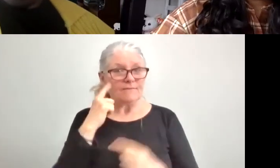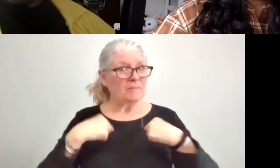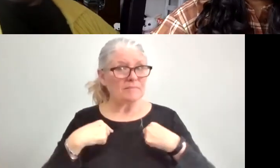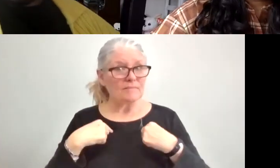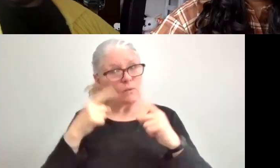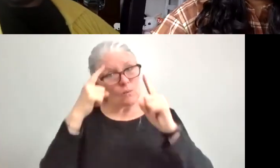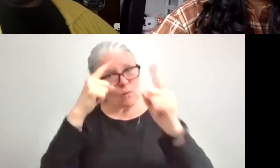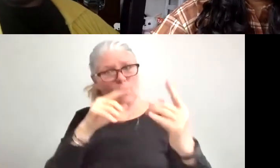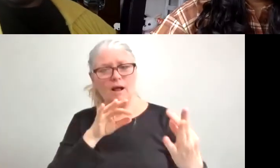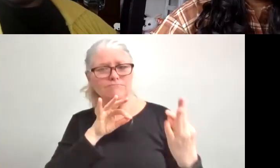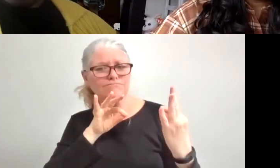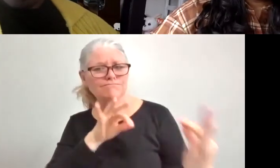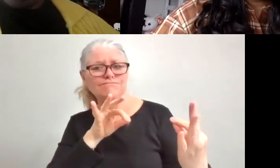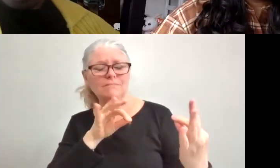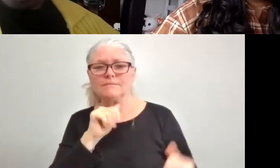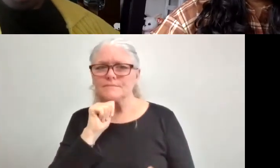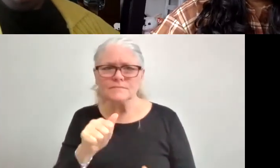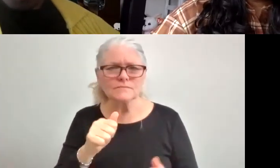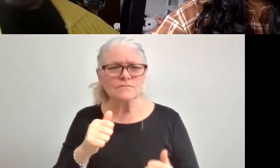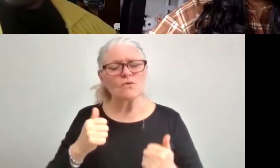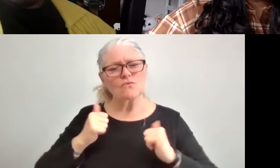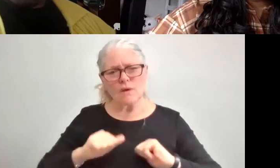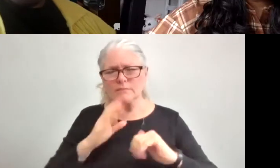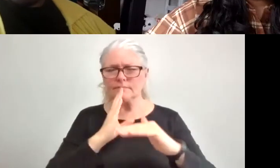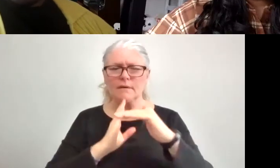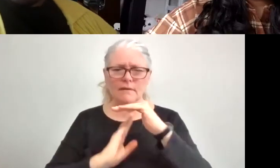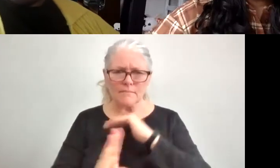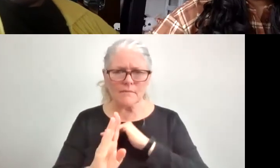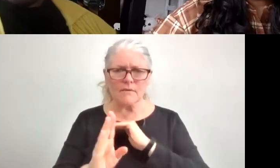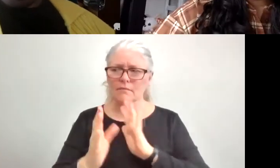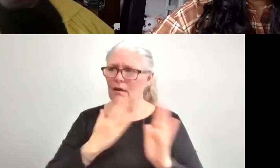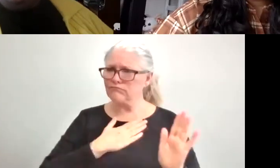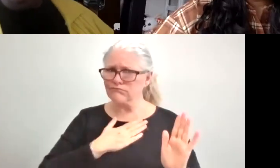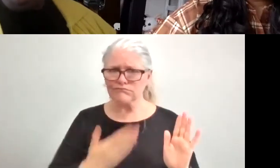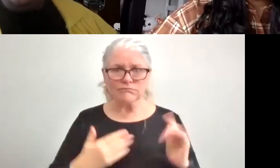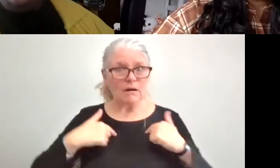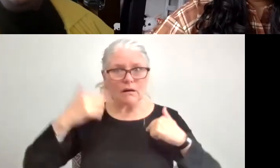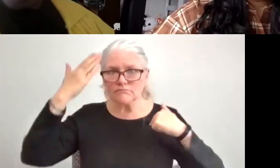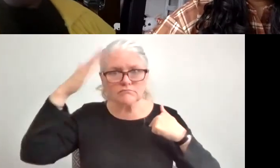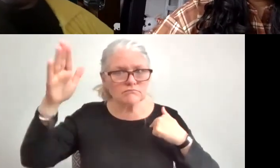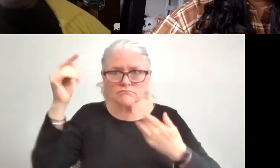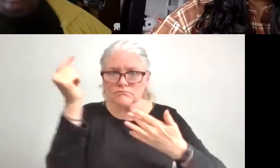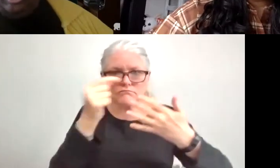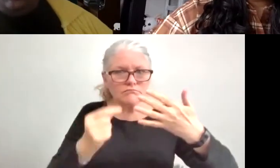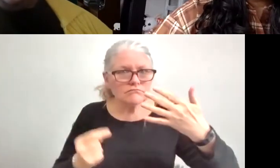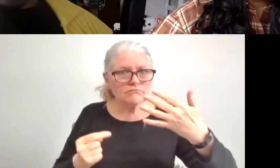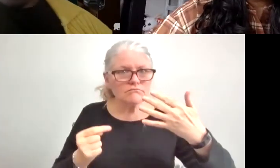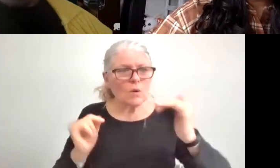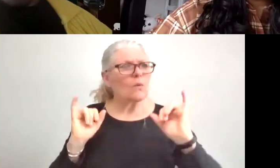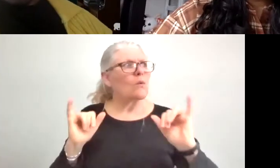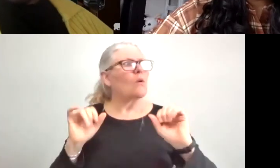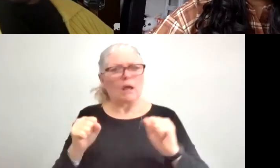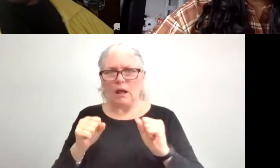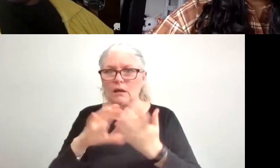perfection. For me, I try to be as humble enough to know what I don't know, right? And humble enough to realize where I could grow, where I